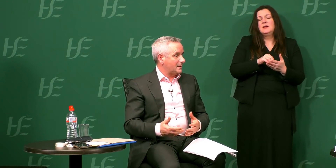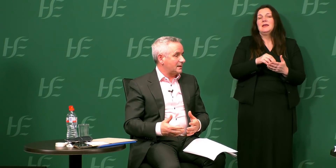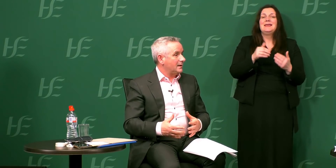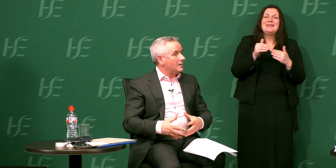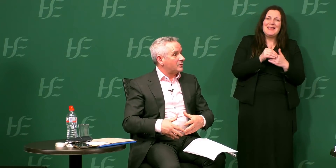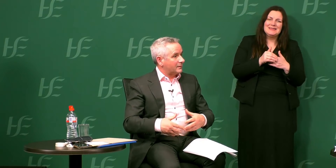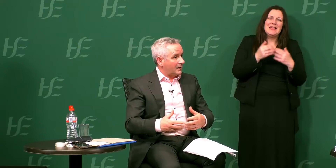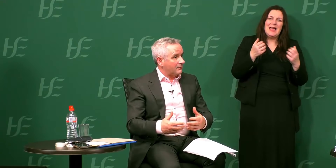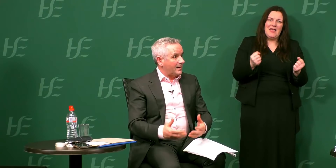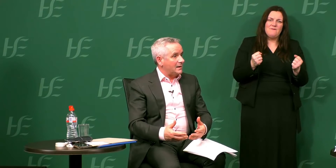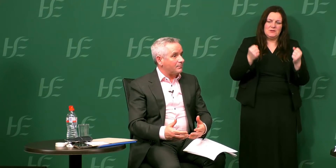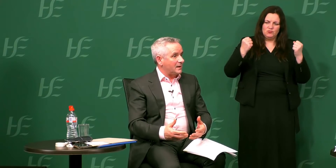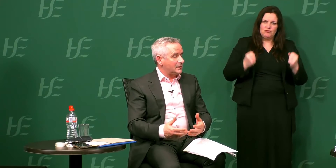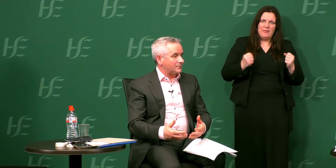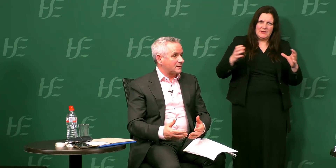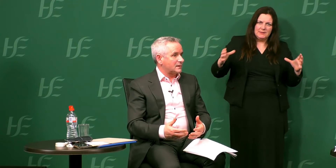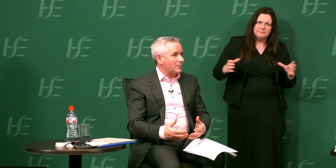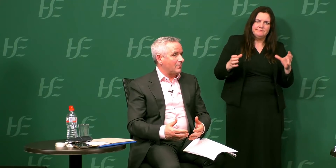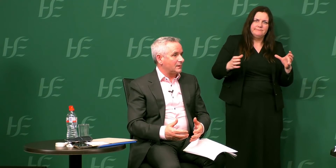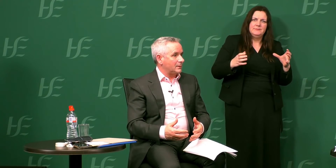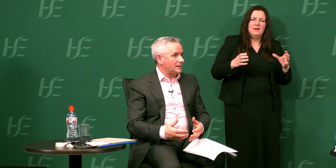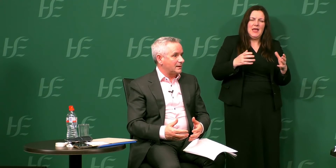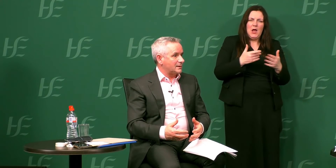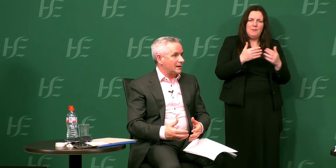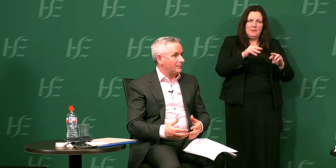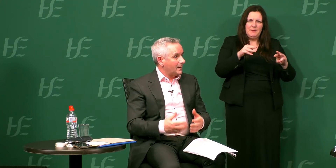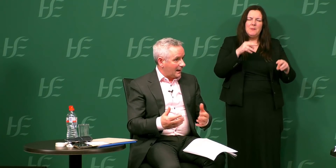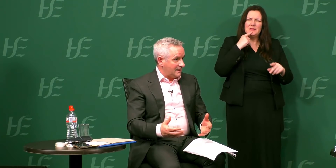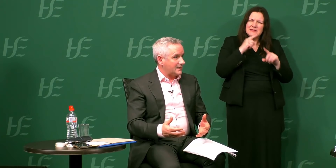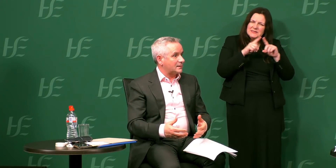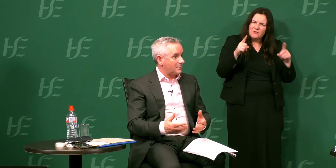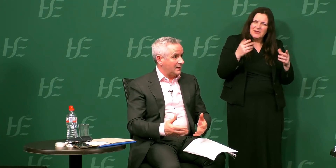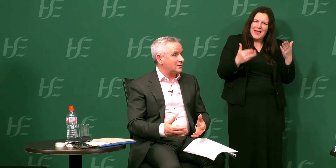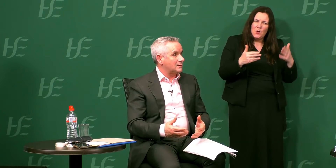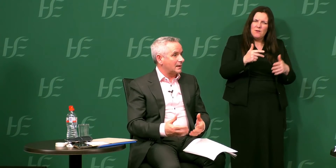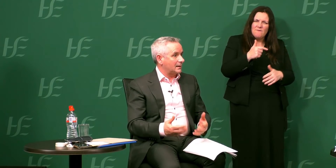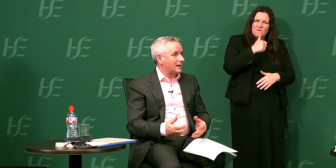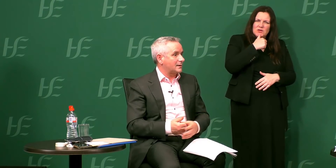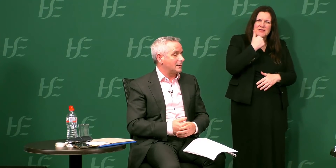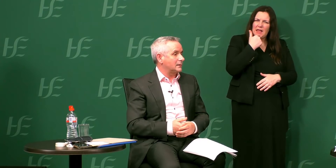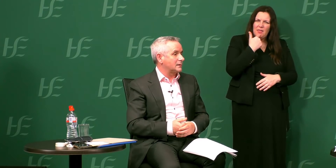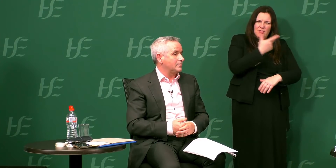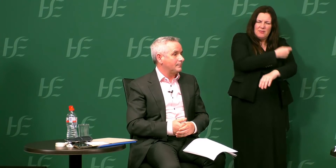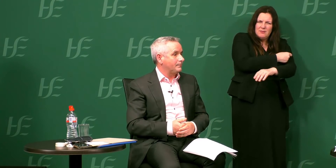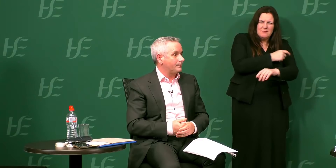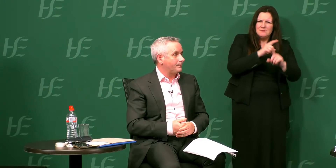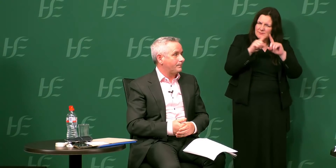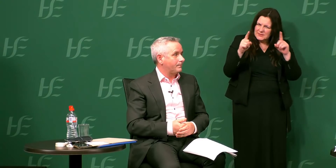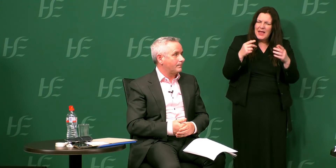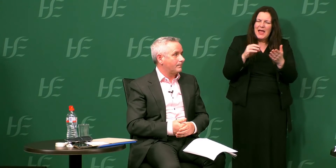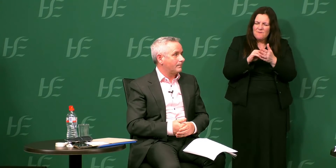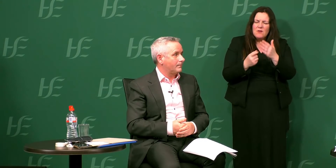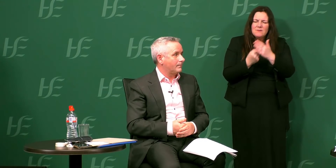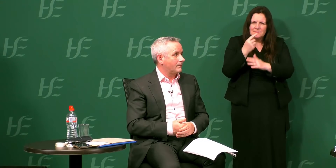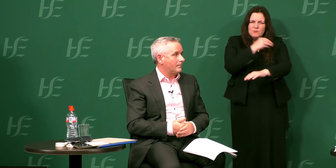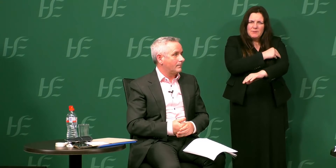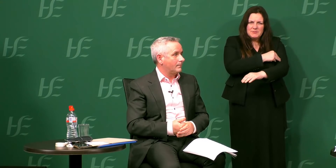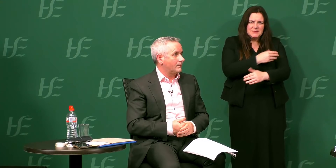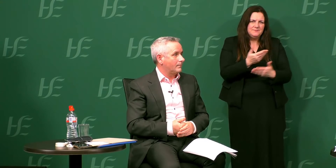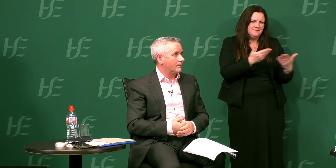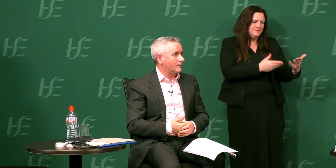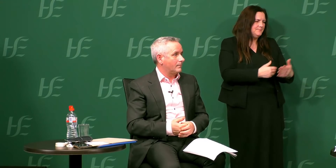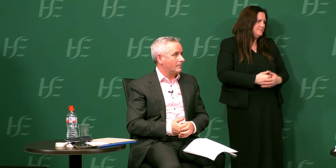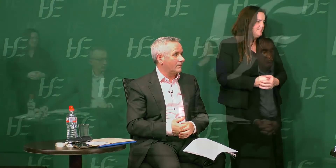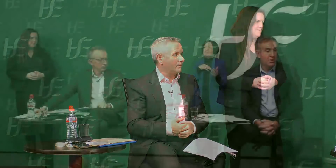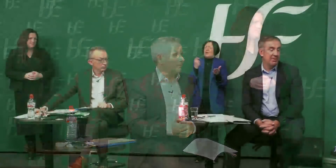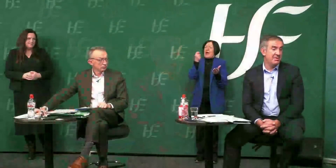strengthening capacity, but there are very big differences the way we're doing it this time. And yes, there's been issues that has caused. Yeah, and just to add to